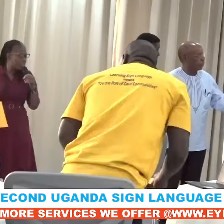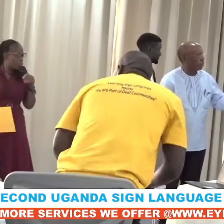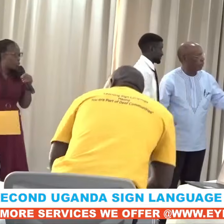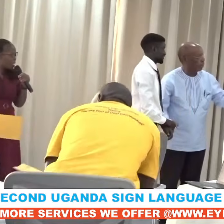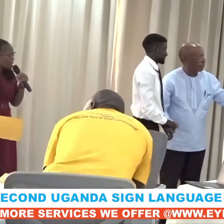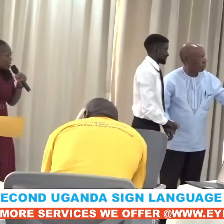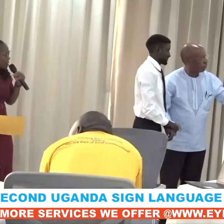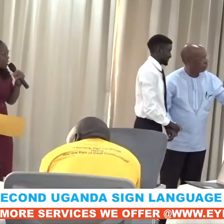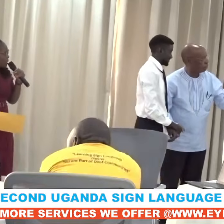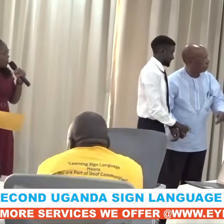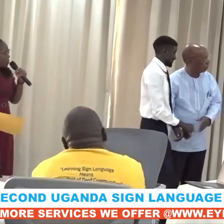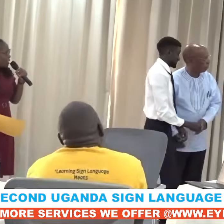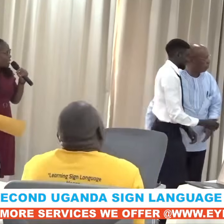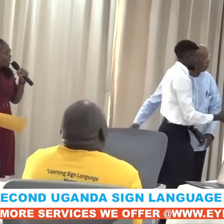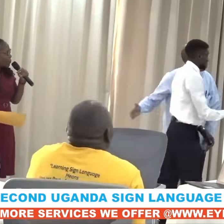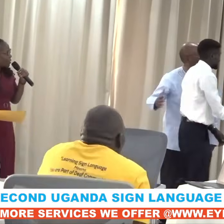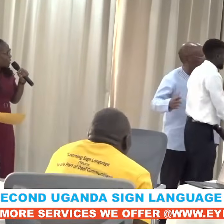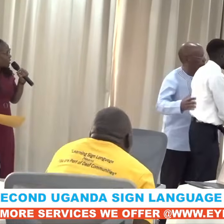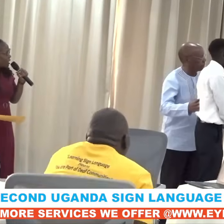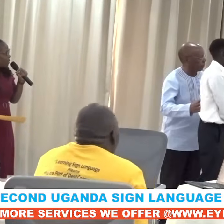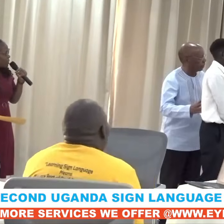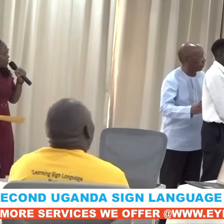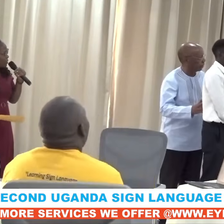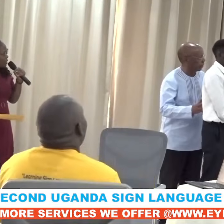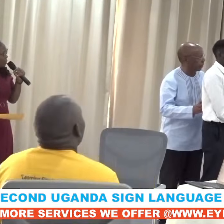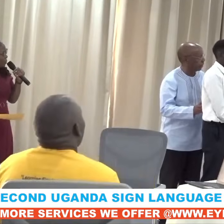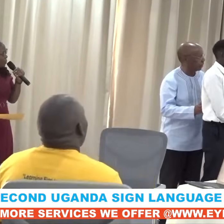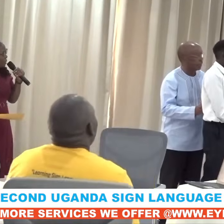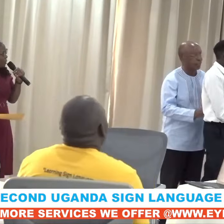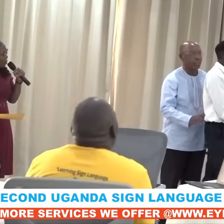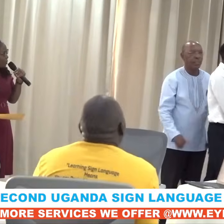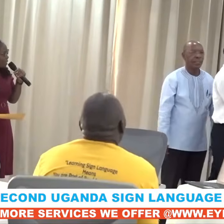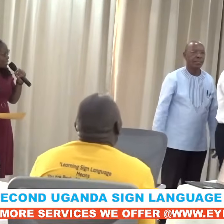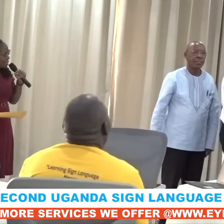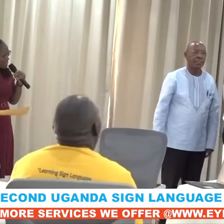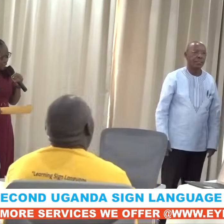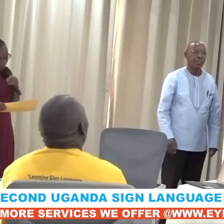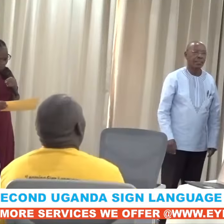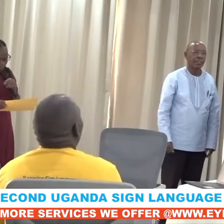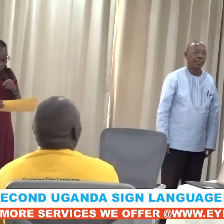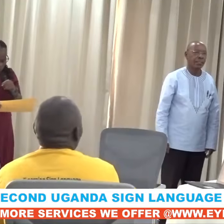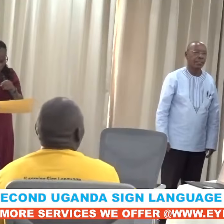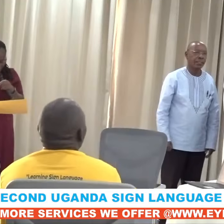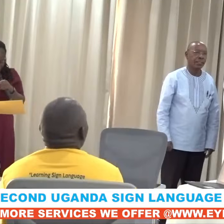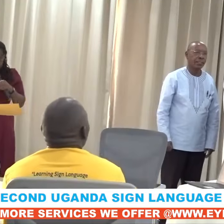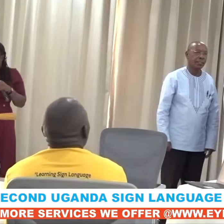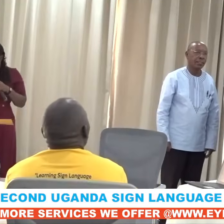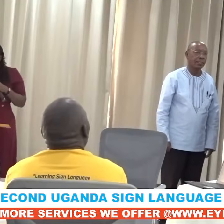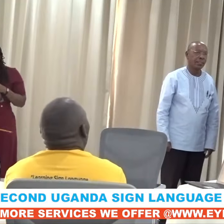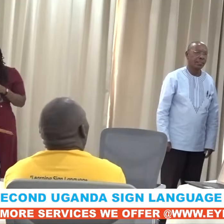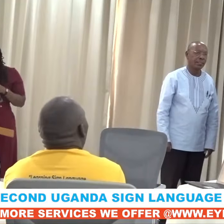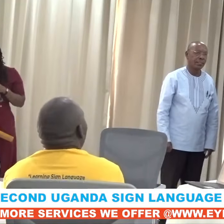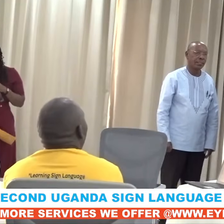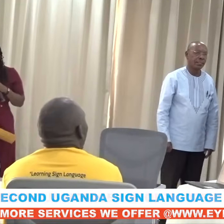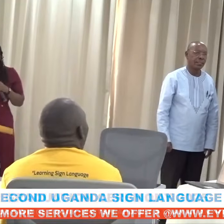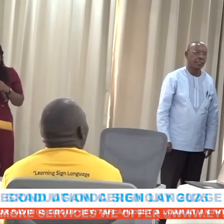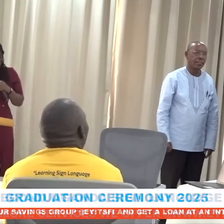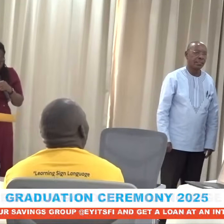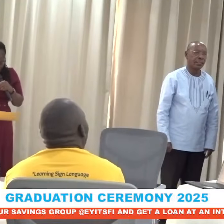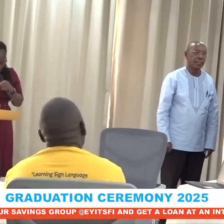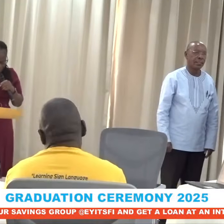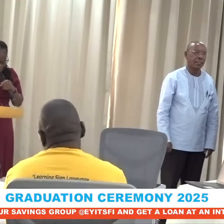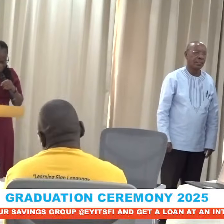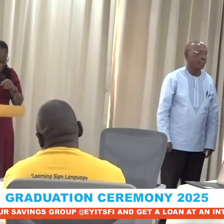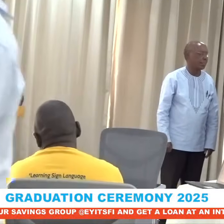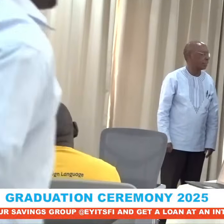the students, providing the projector, reserving the room and all that. Thank you so much for always being there for